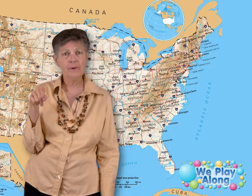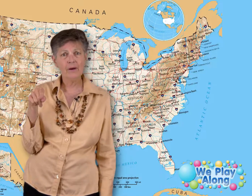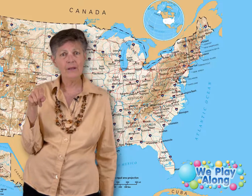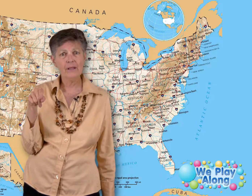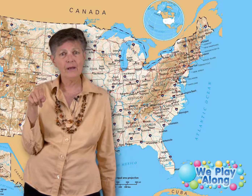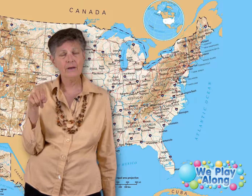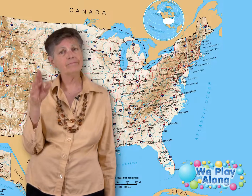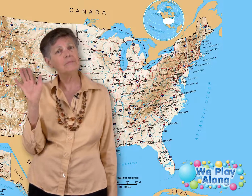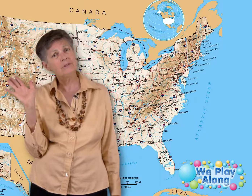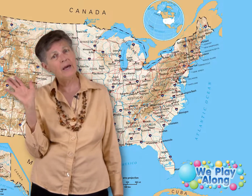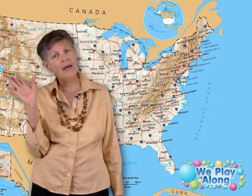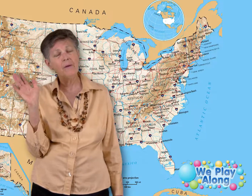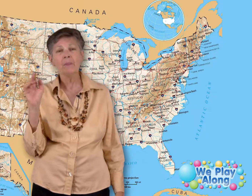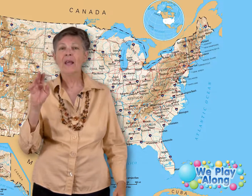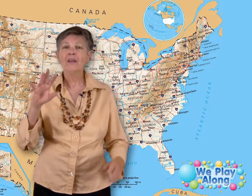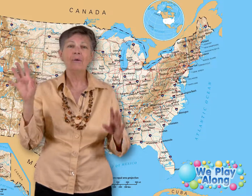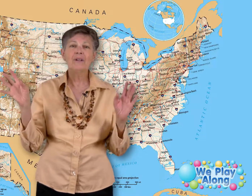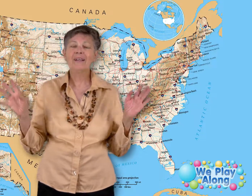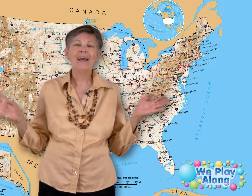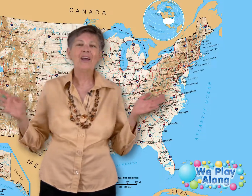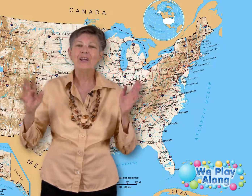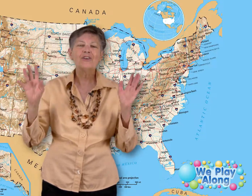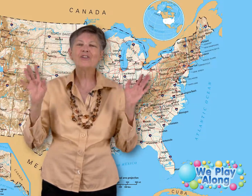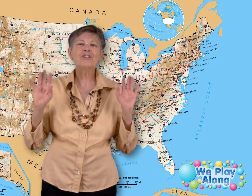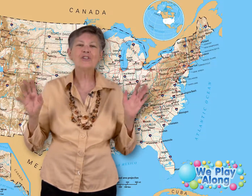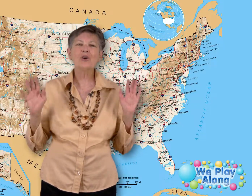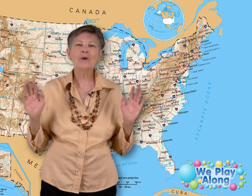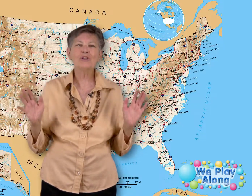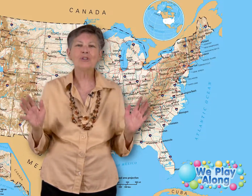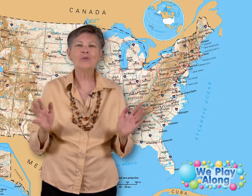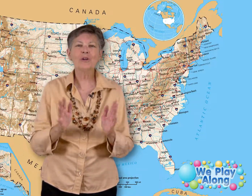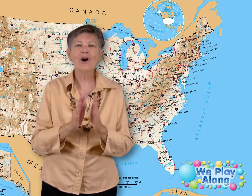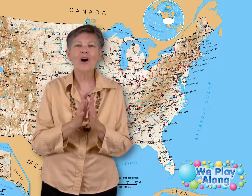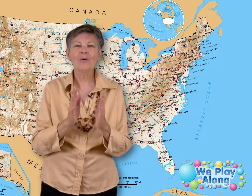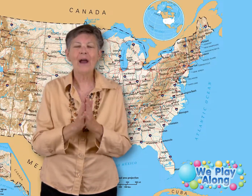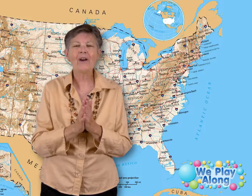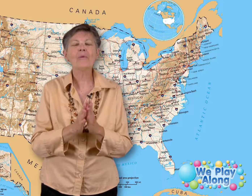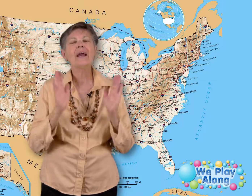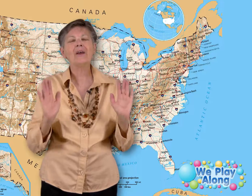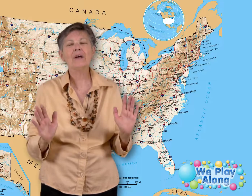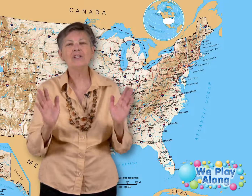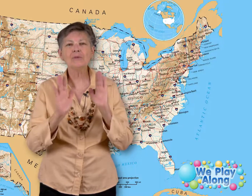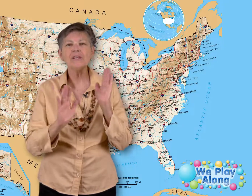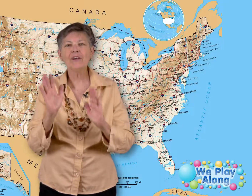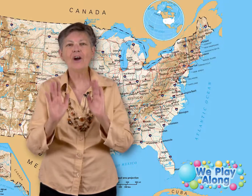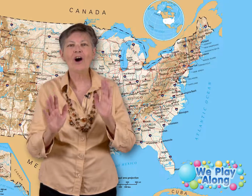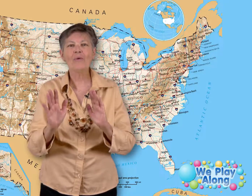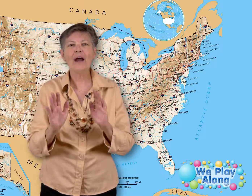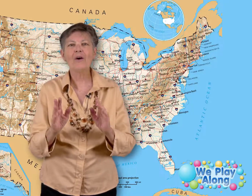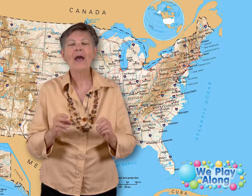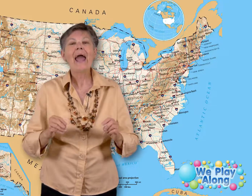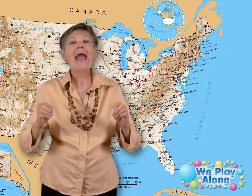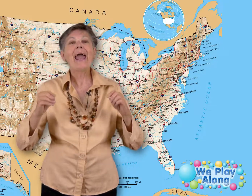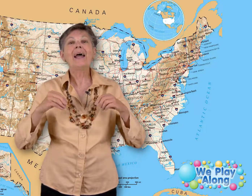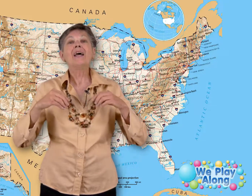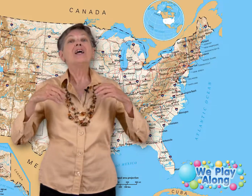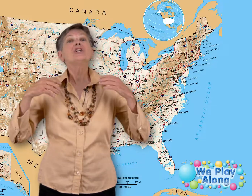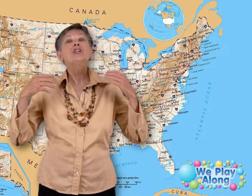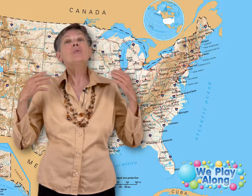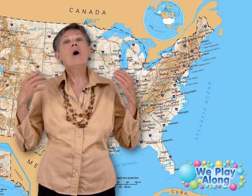buried there, okay? I mean, there's just so much to do in Colorado. Anyway, she was living in Colorado, and she wanted